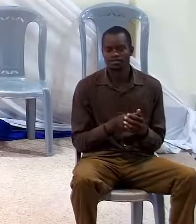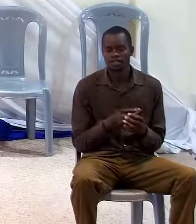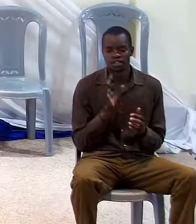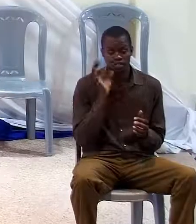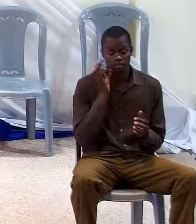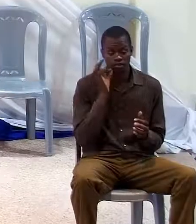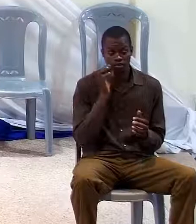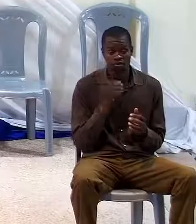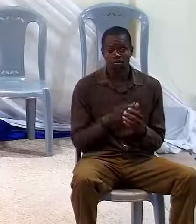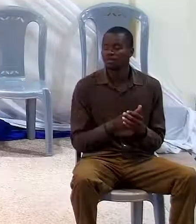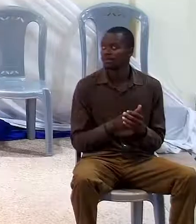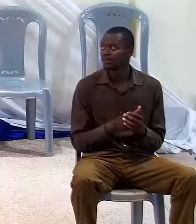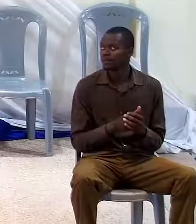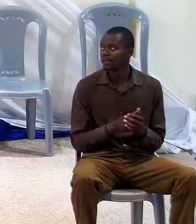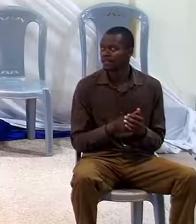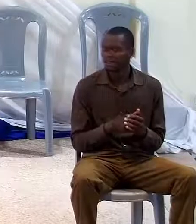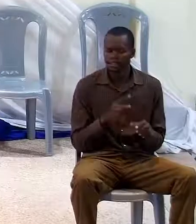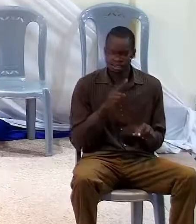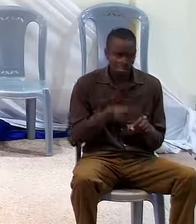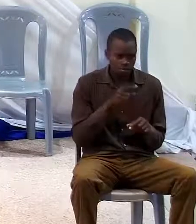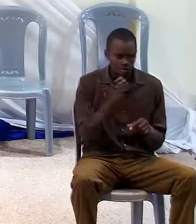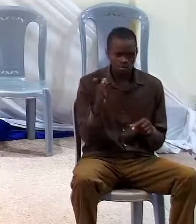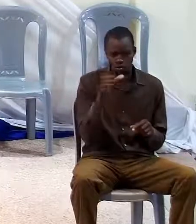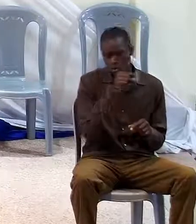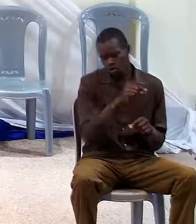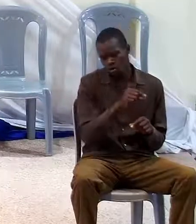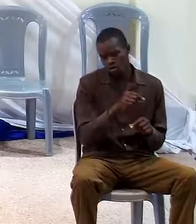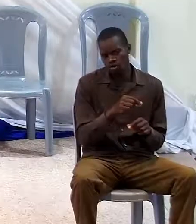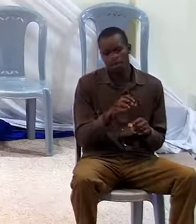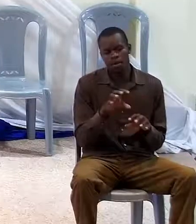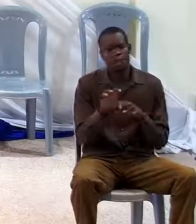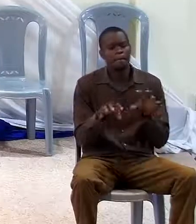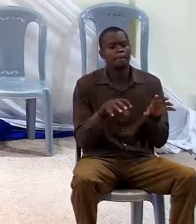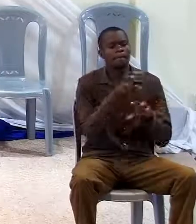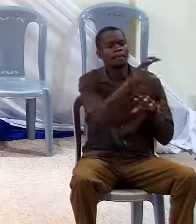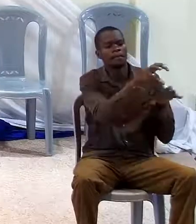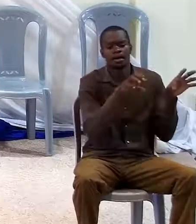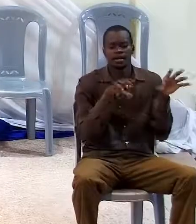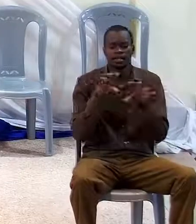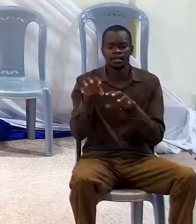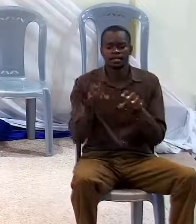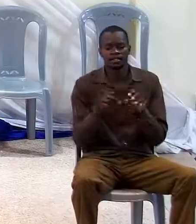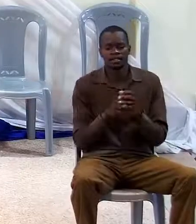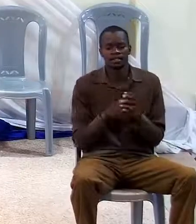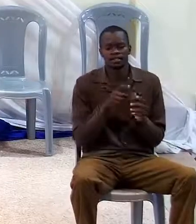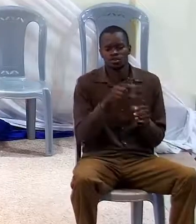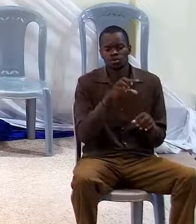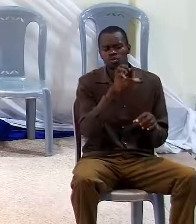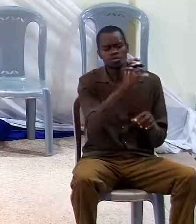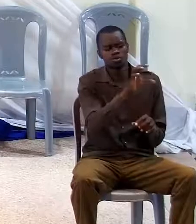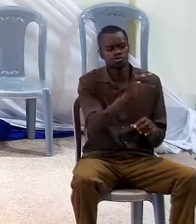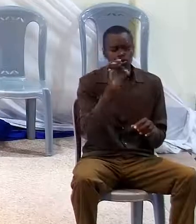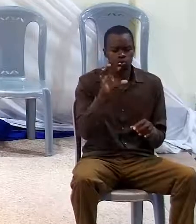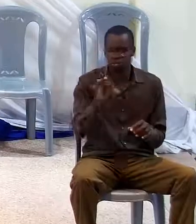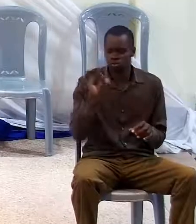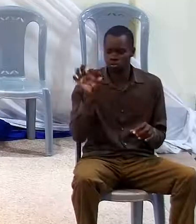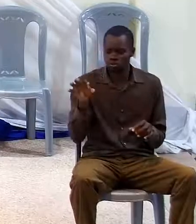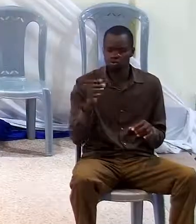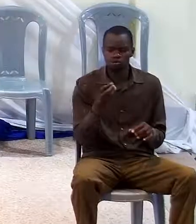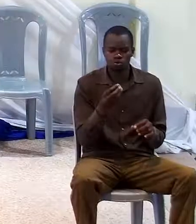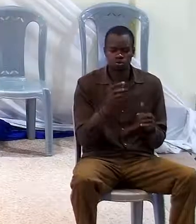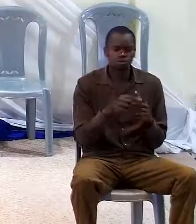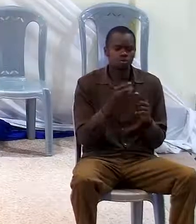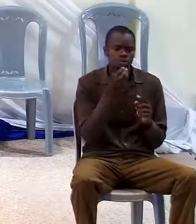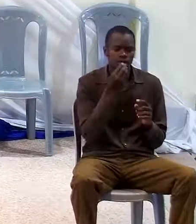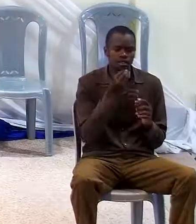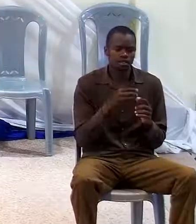what you buy, what you choose to eat, most of the time will be influenced by what you are seeing. How that